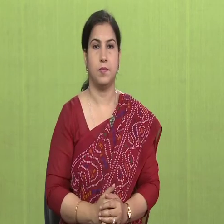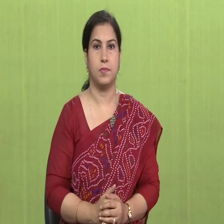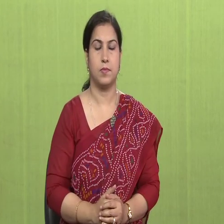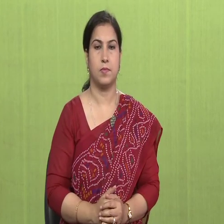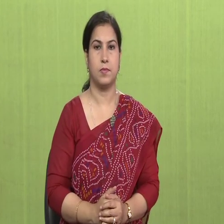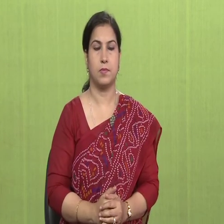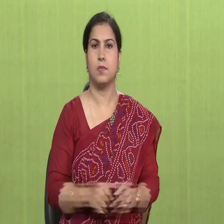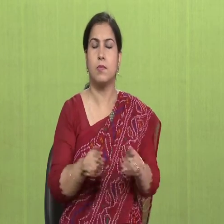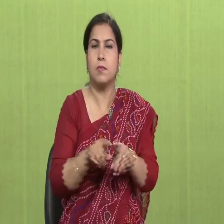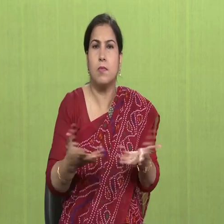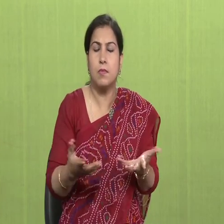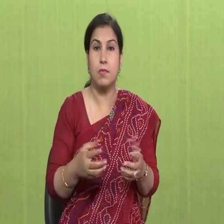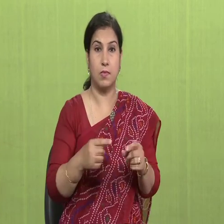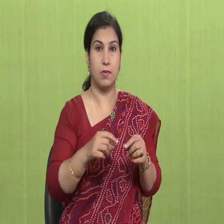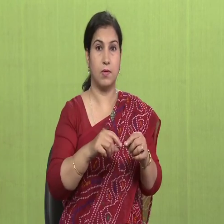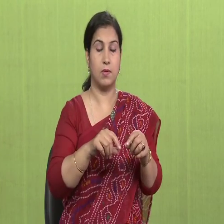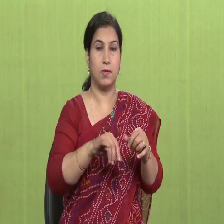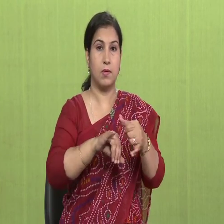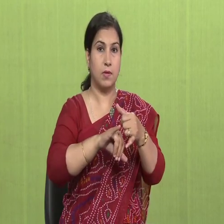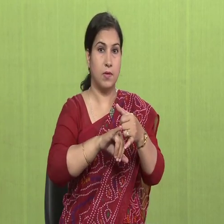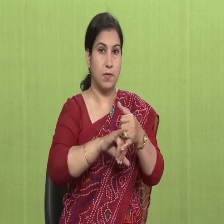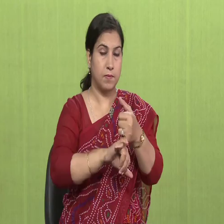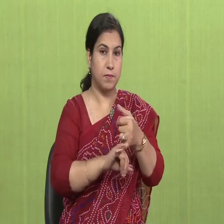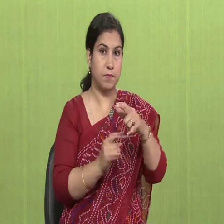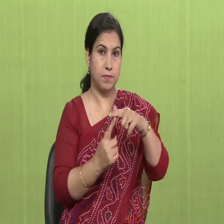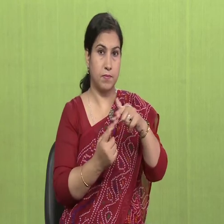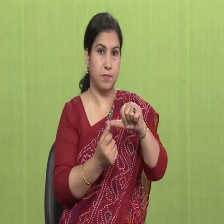status of biodiversity in India.